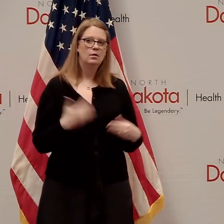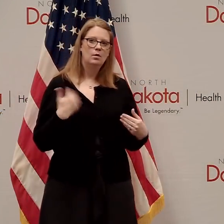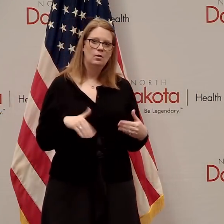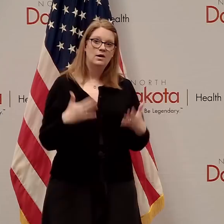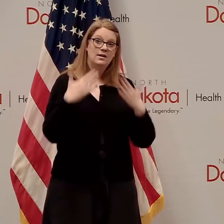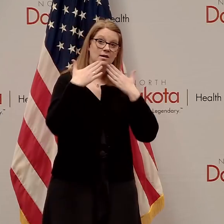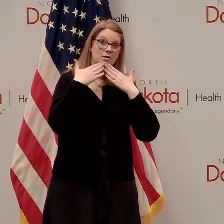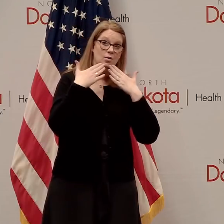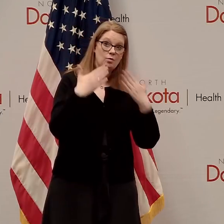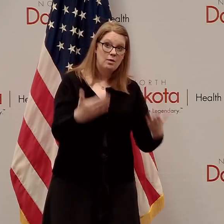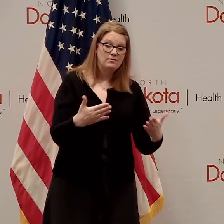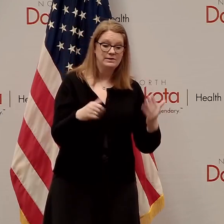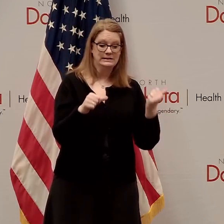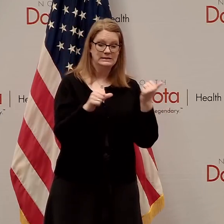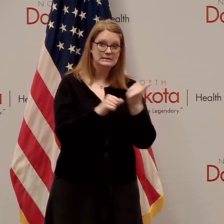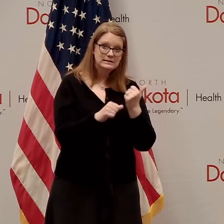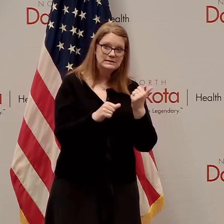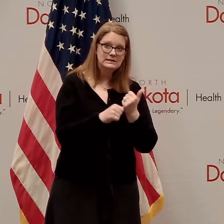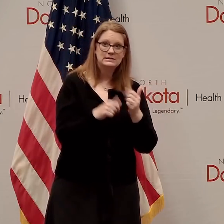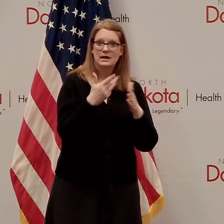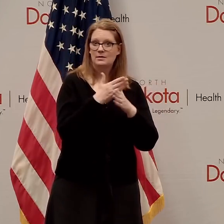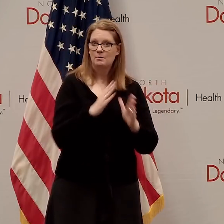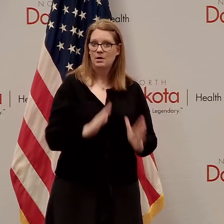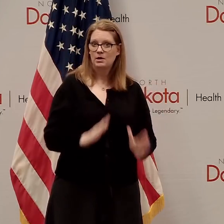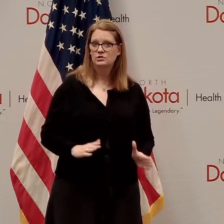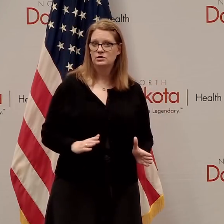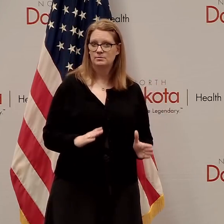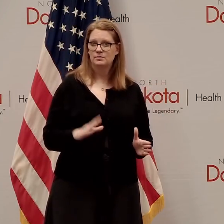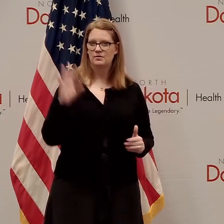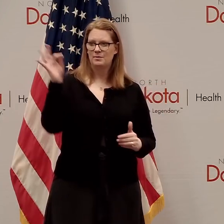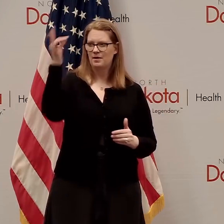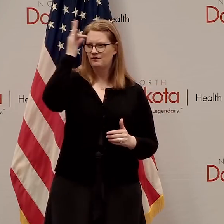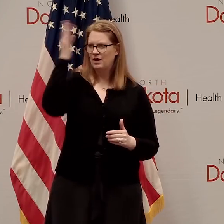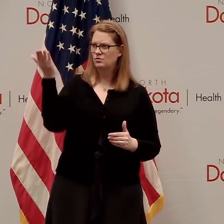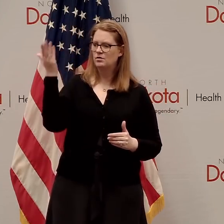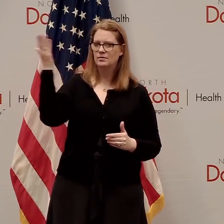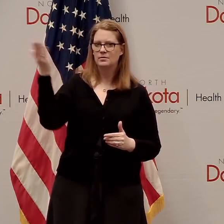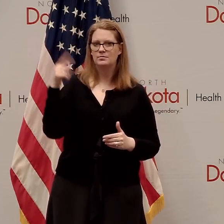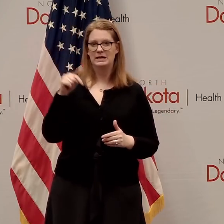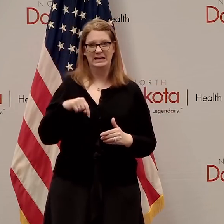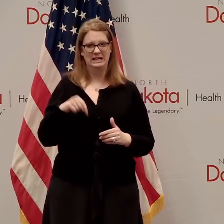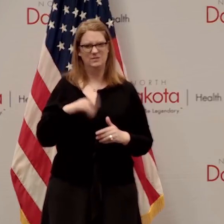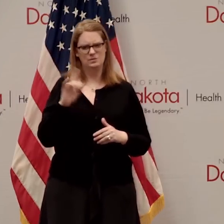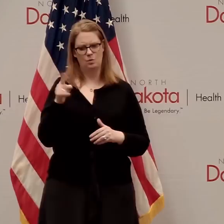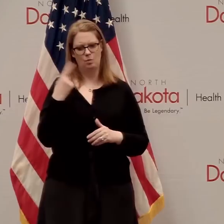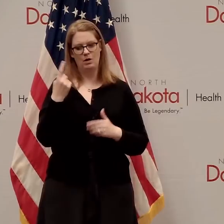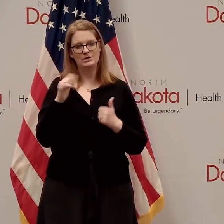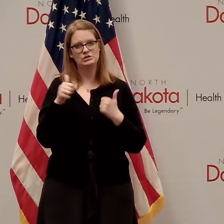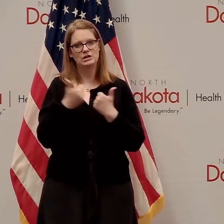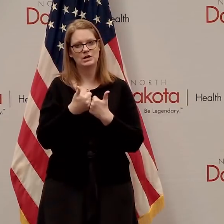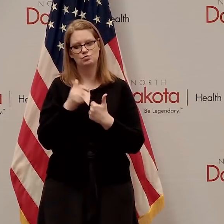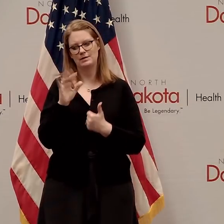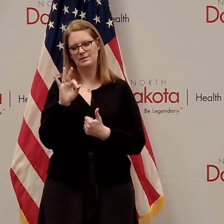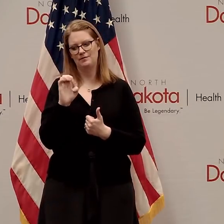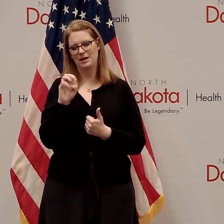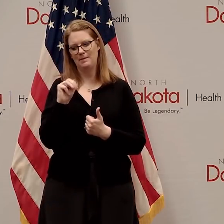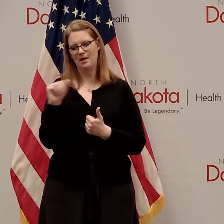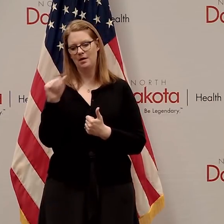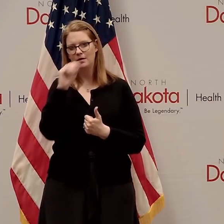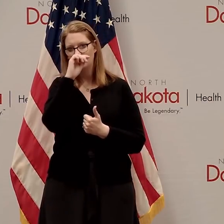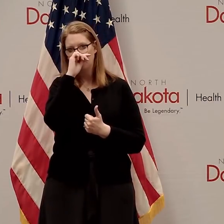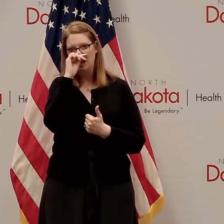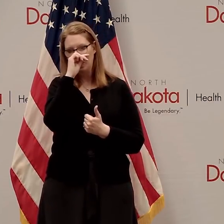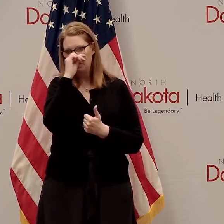for all of the assistance and partnership from our federal partners, but we do have one challenge right now with FEMA and one of